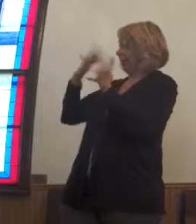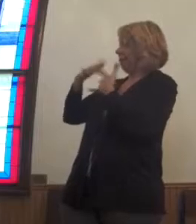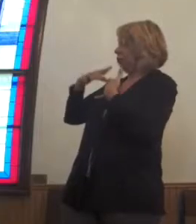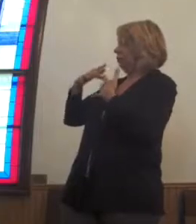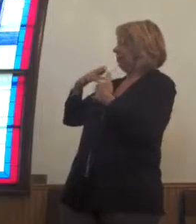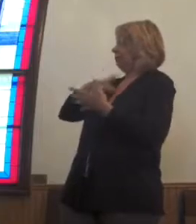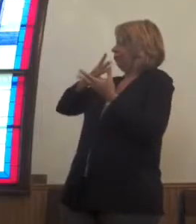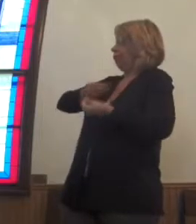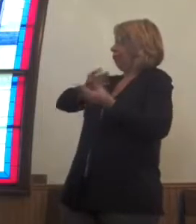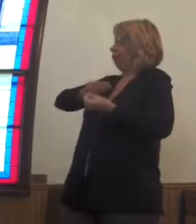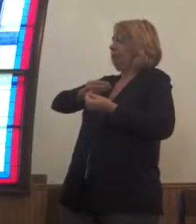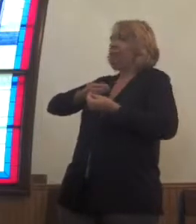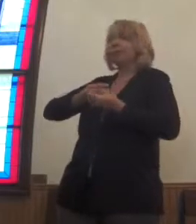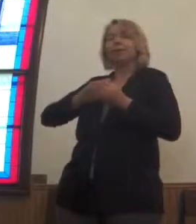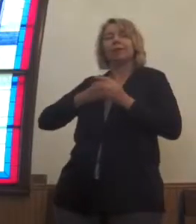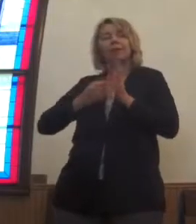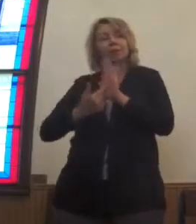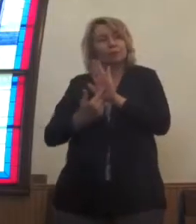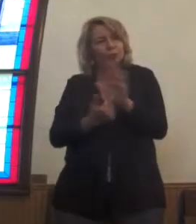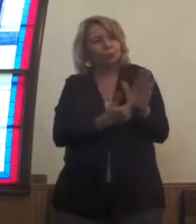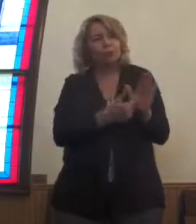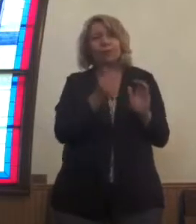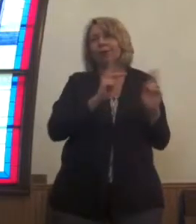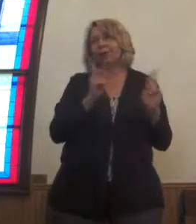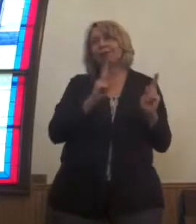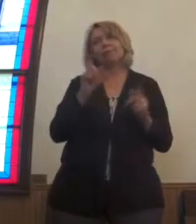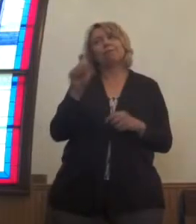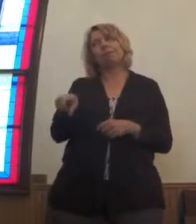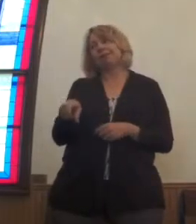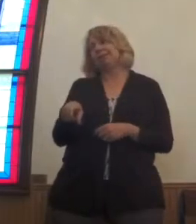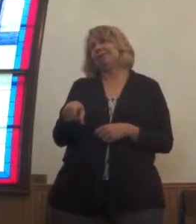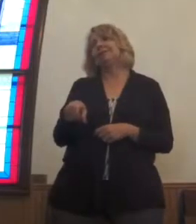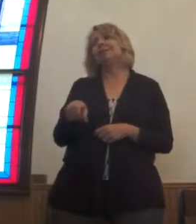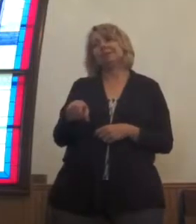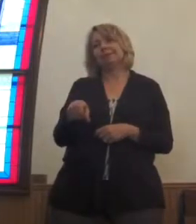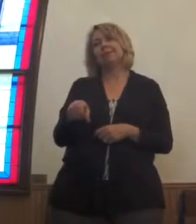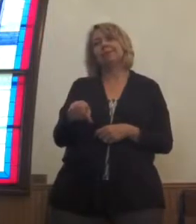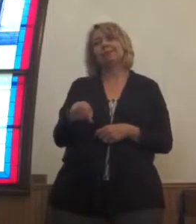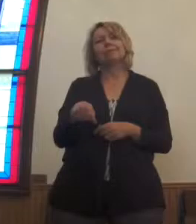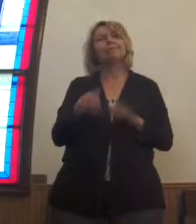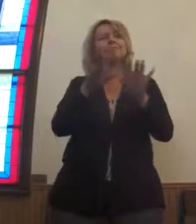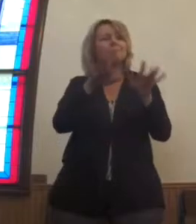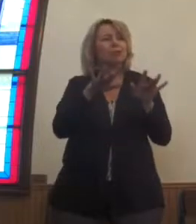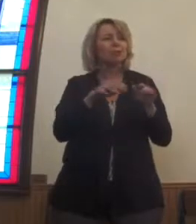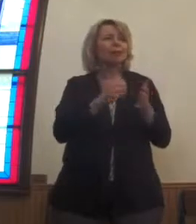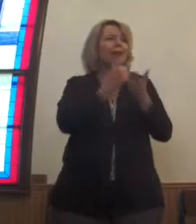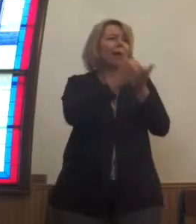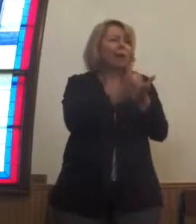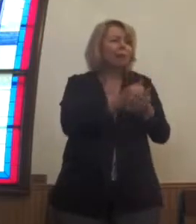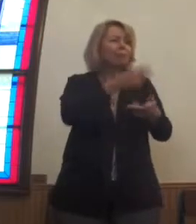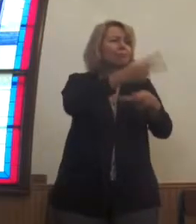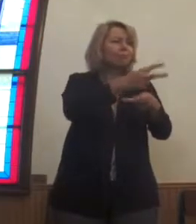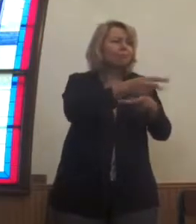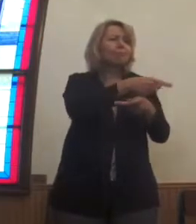loving, generosity and mercy and all that within our own lives and back out into the world in our own lives.